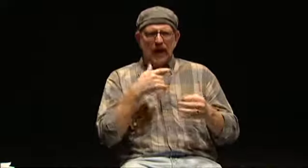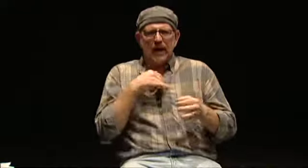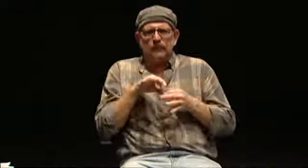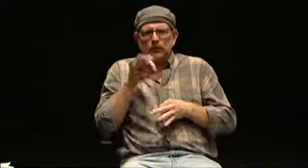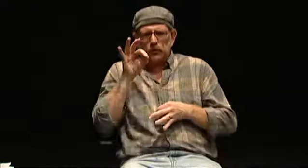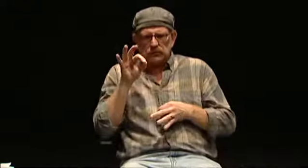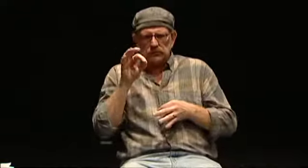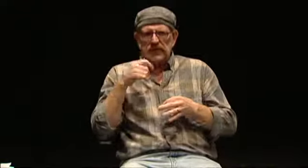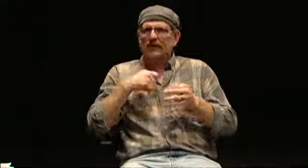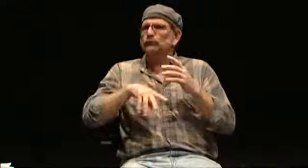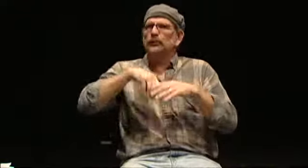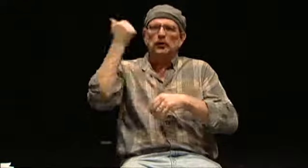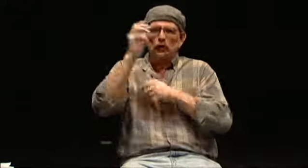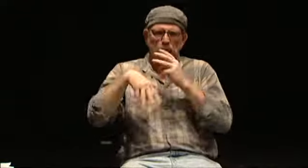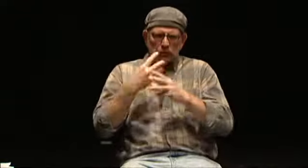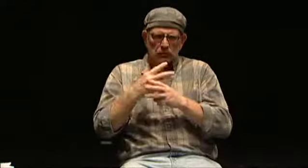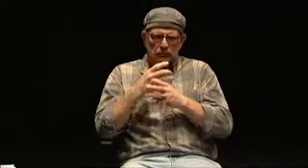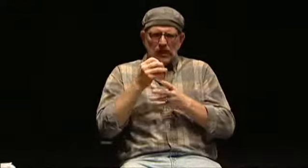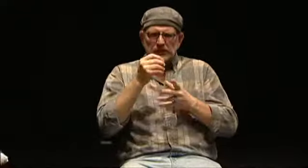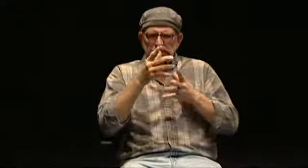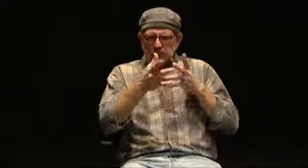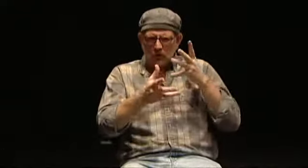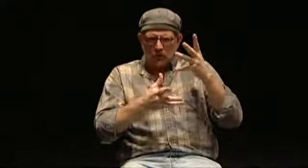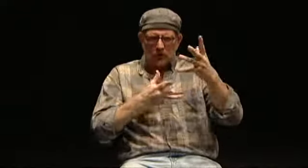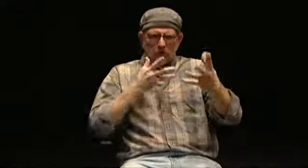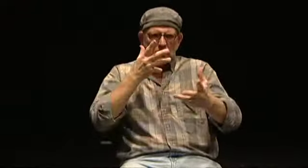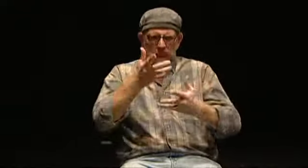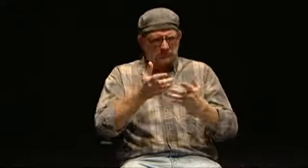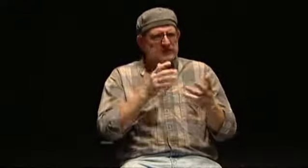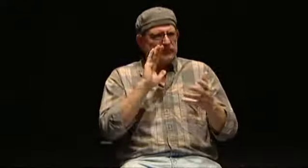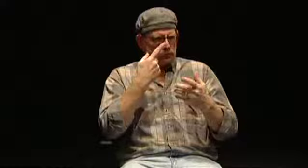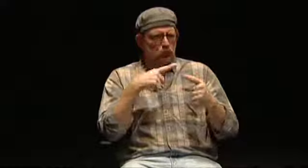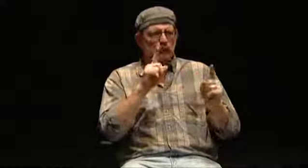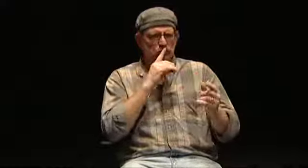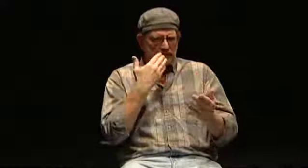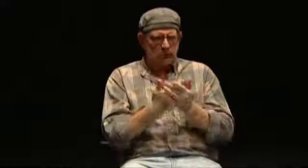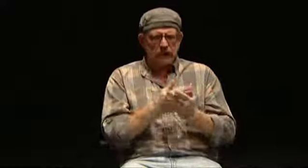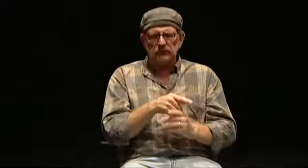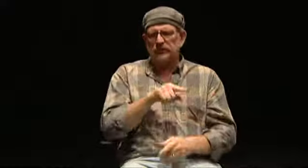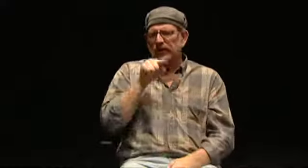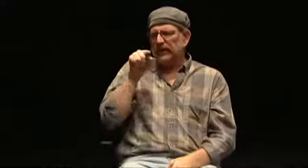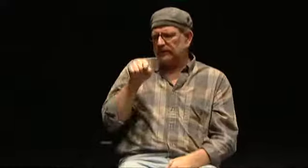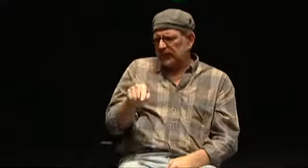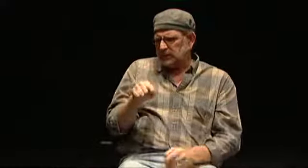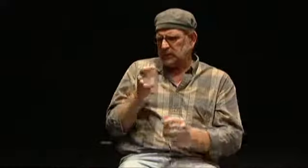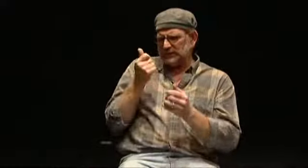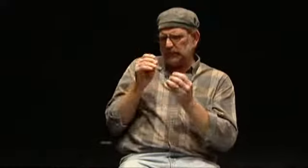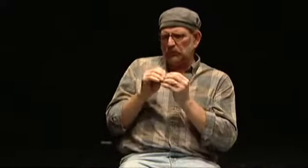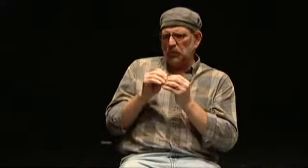our relationship. I'm the ghost, I'm from another world. So it seemed to work really well.